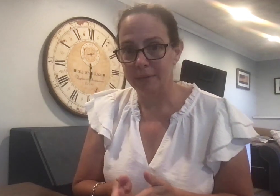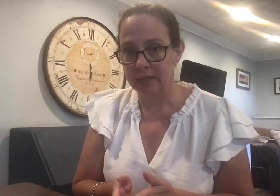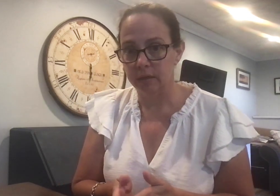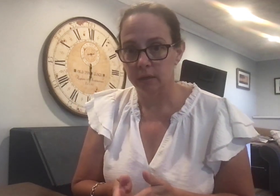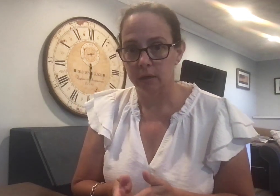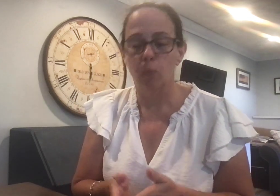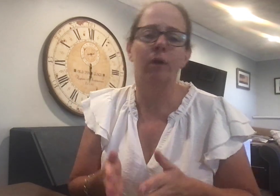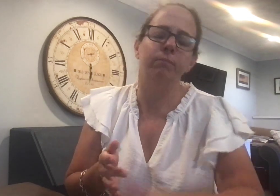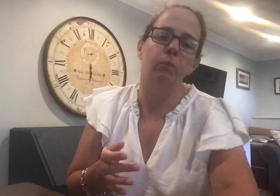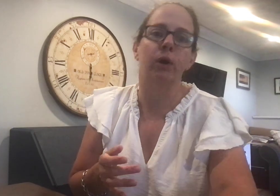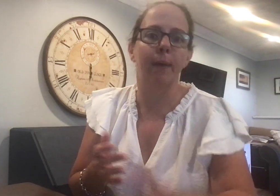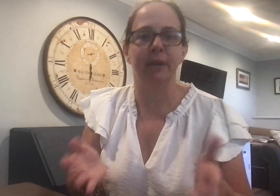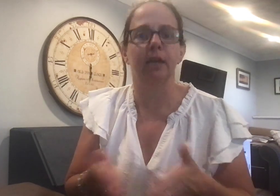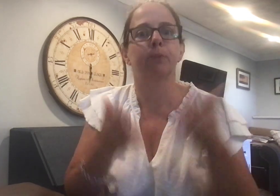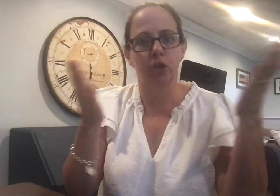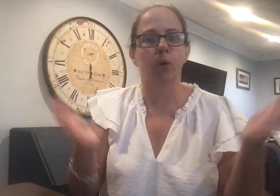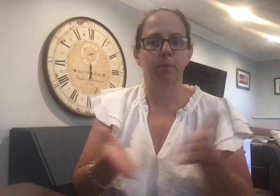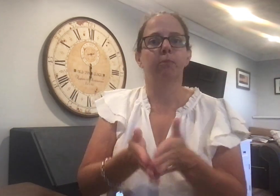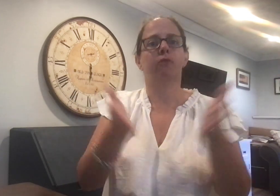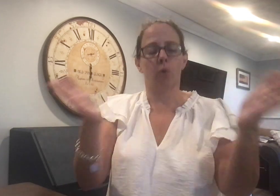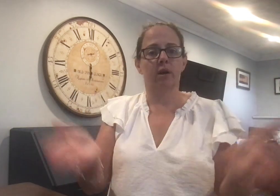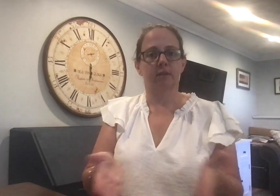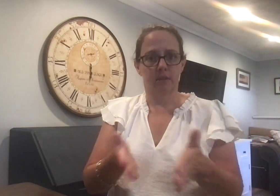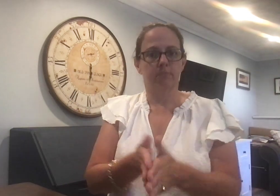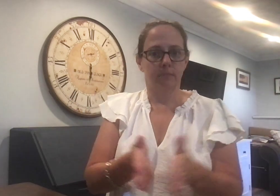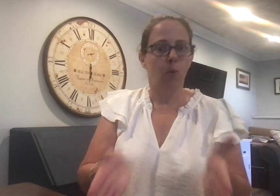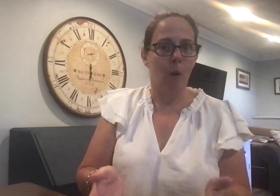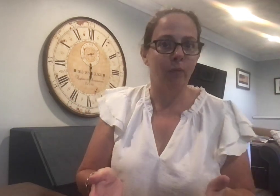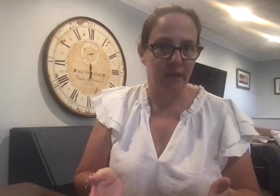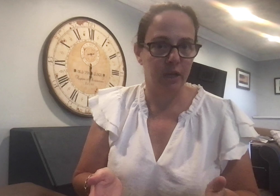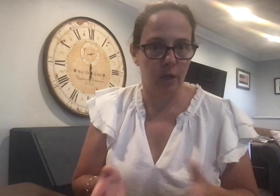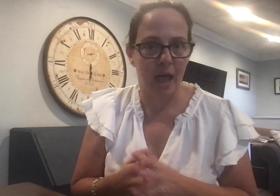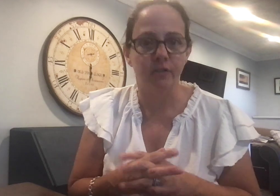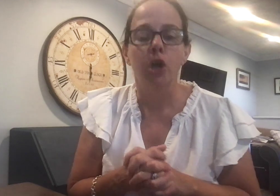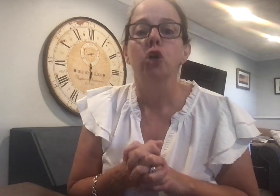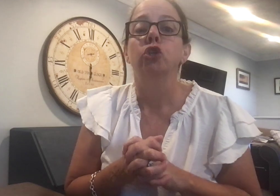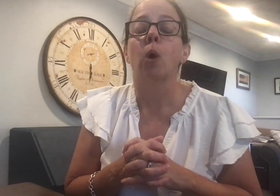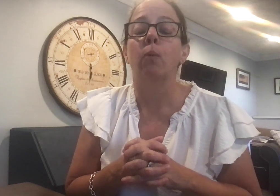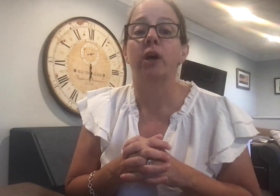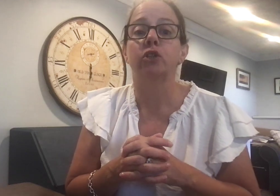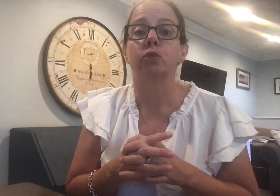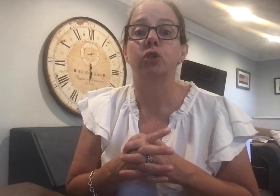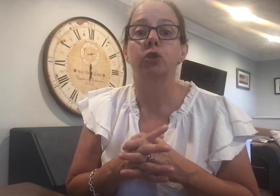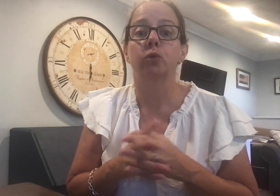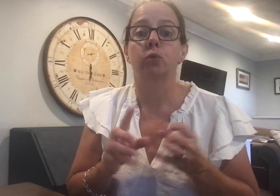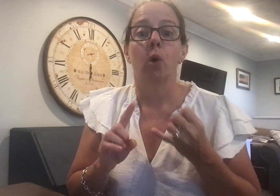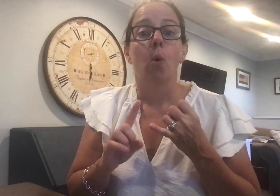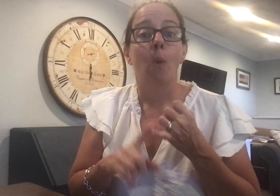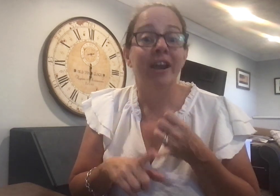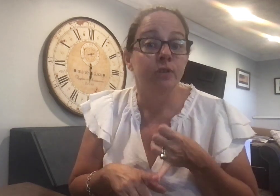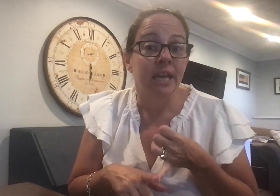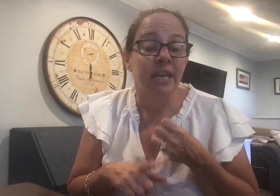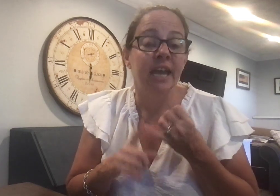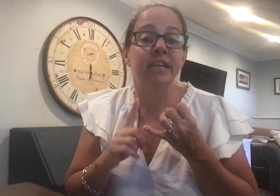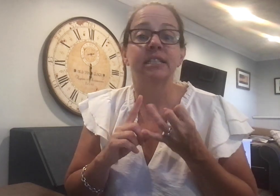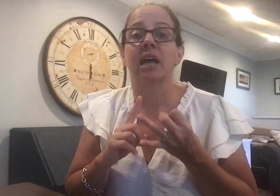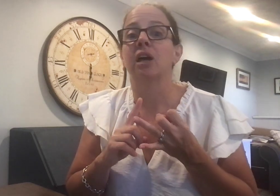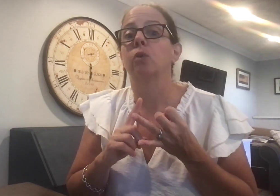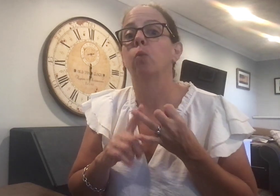meet. Well, we're not meeting, but you know what I mean, before 1 week you'll have. So I want you to do why you're taking ASL, what do